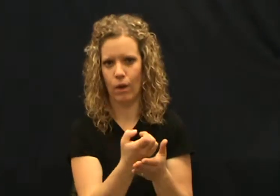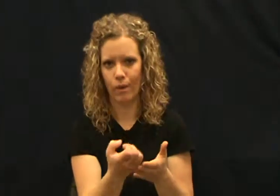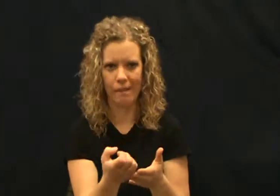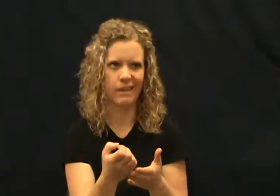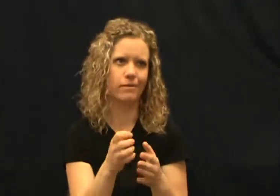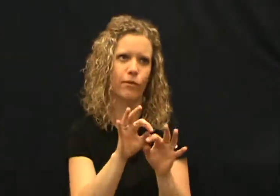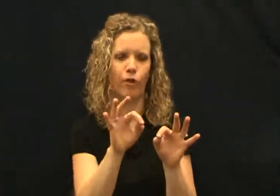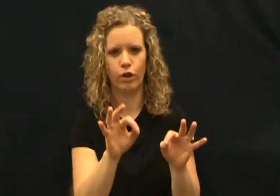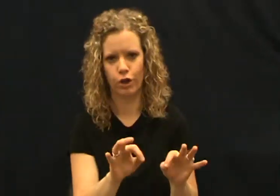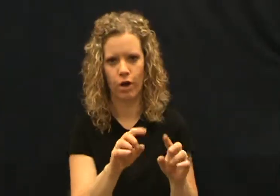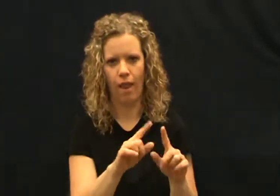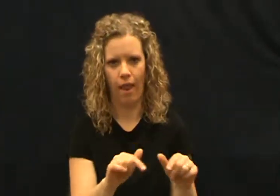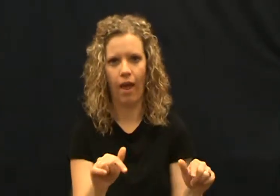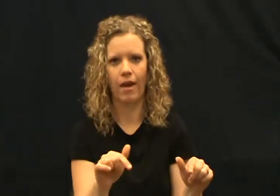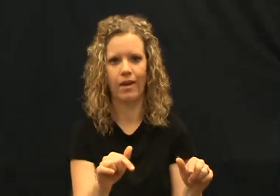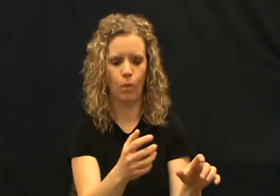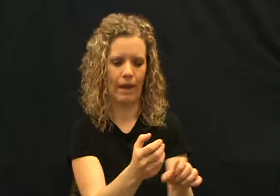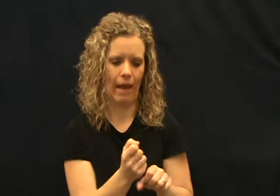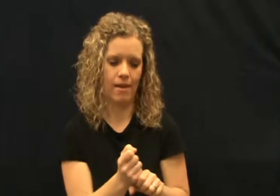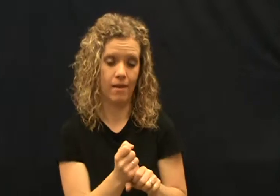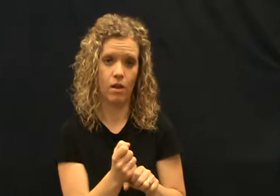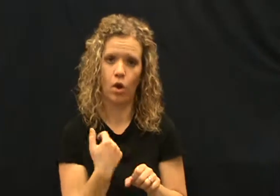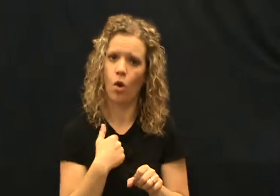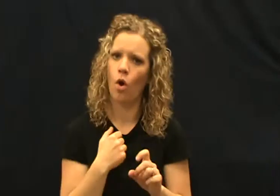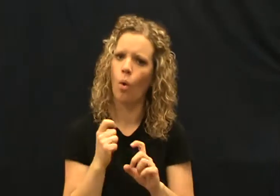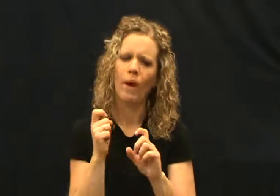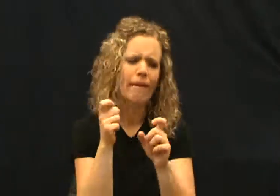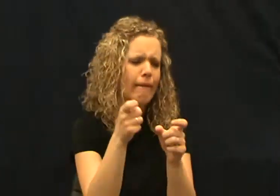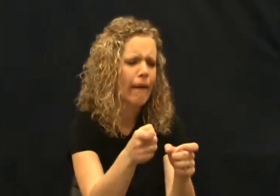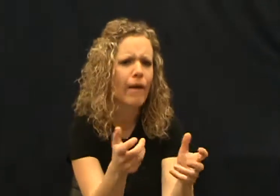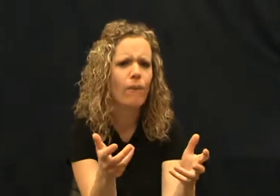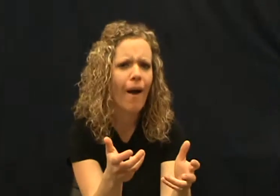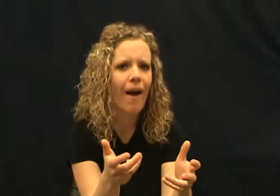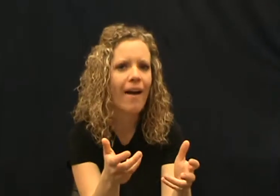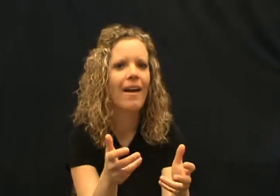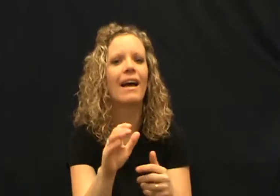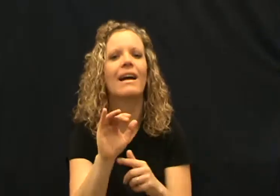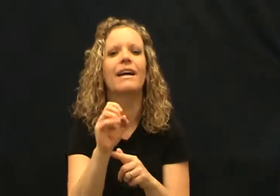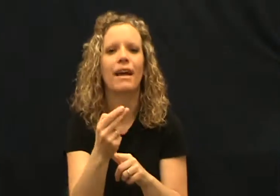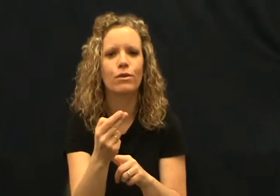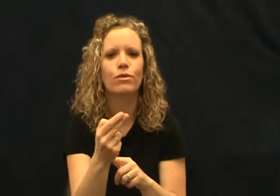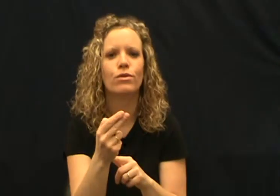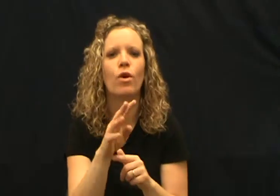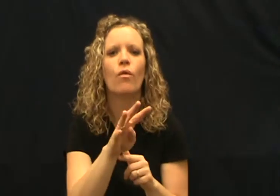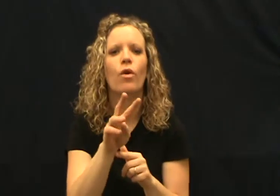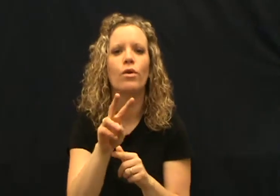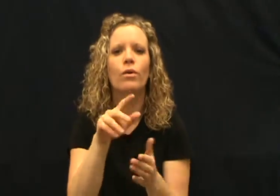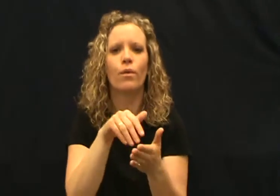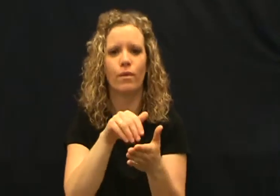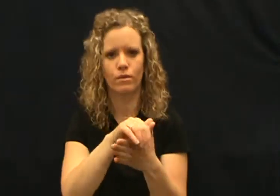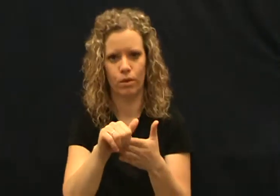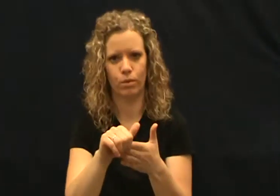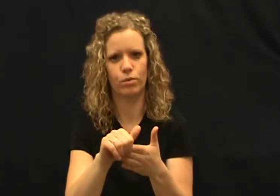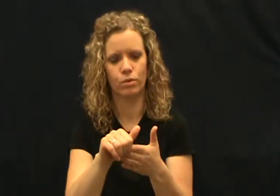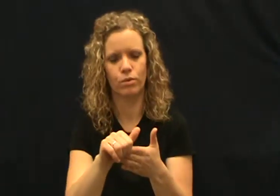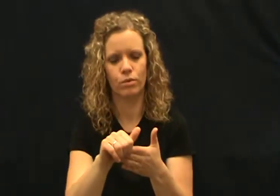other equipment. What we give is we give cash of $42,000 for that equipment. So we record